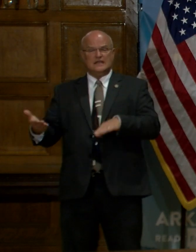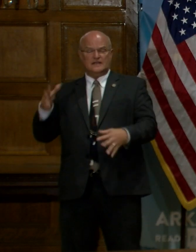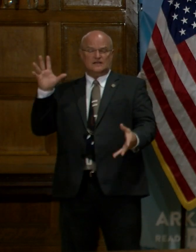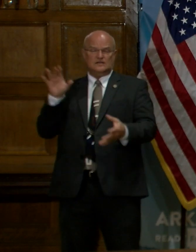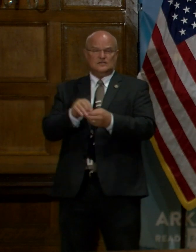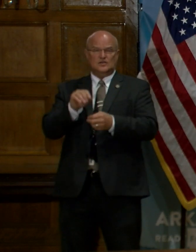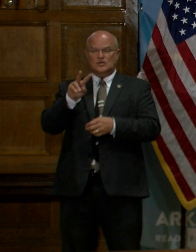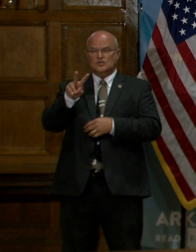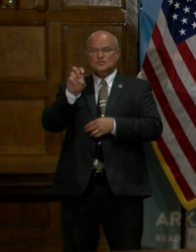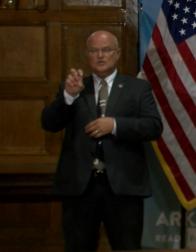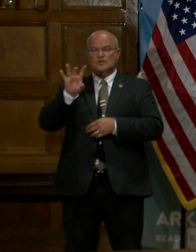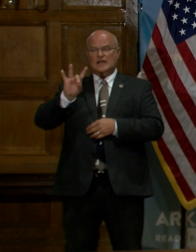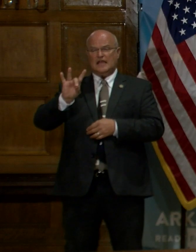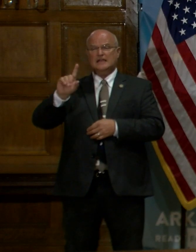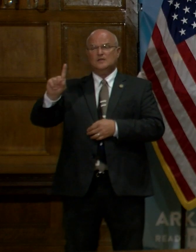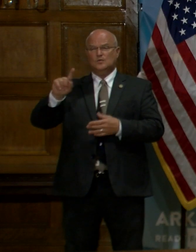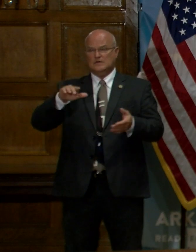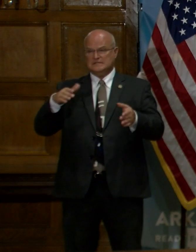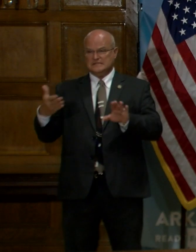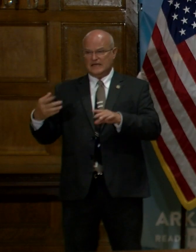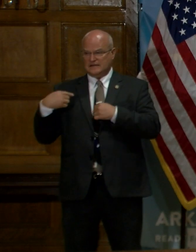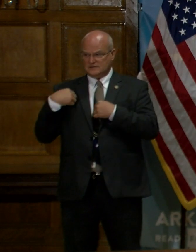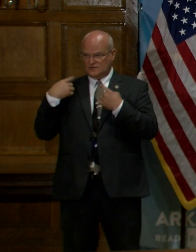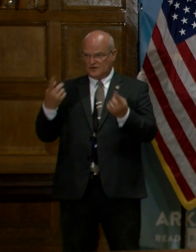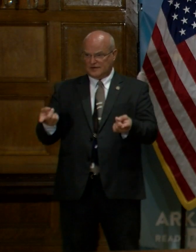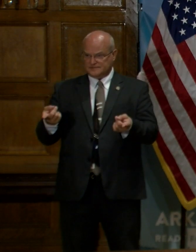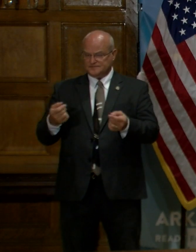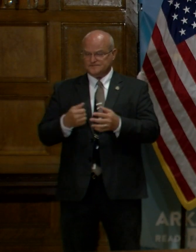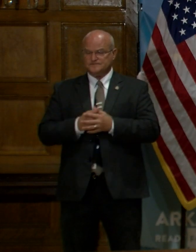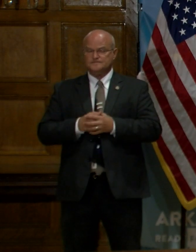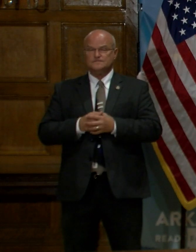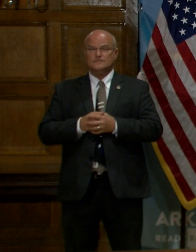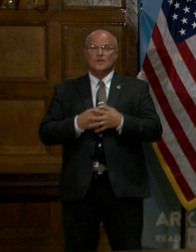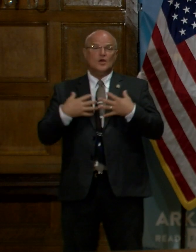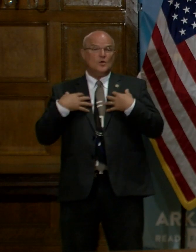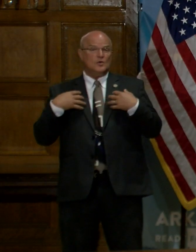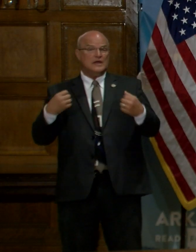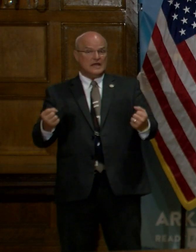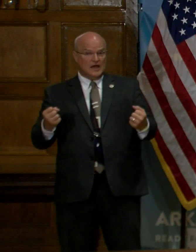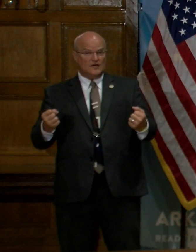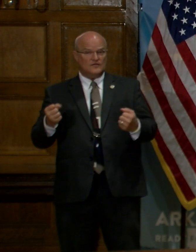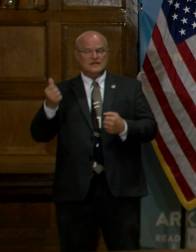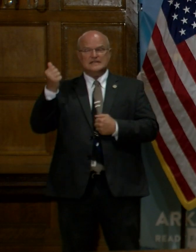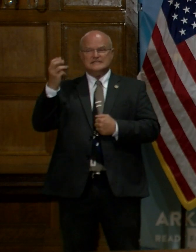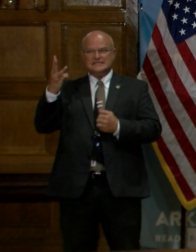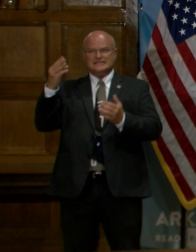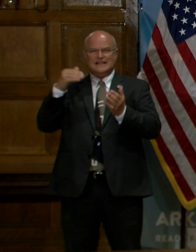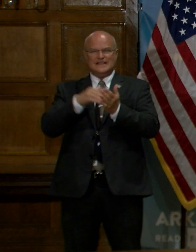of 281 deaths. For recovered, we have